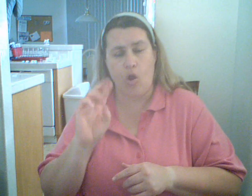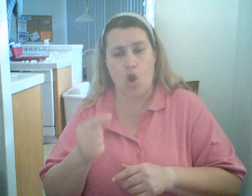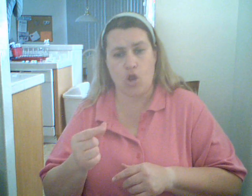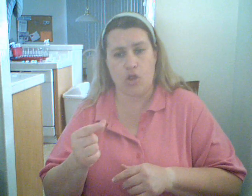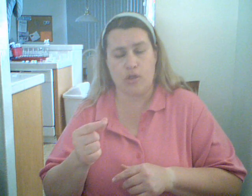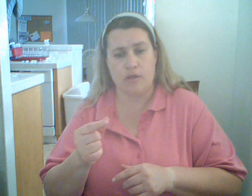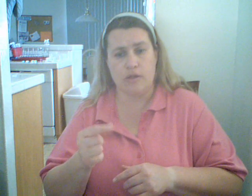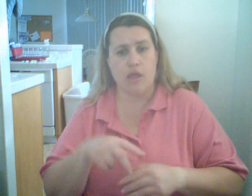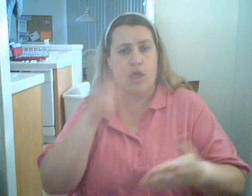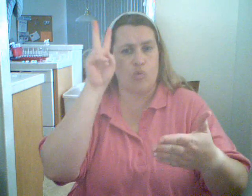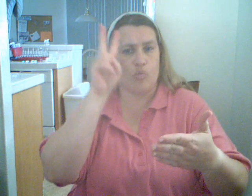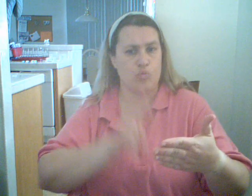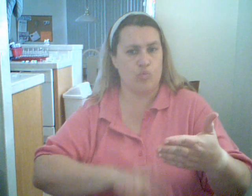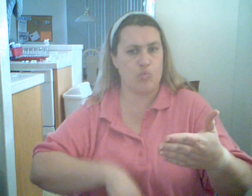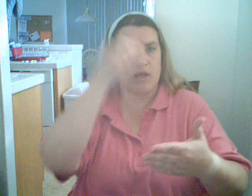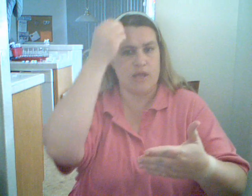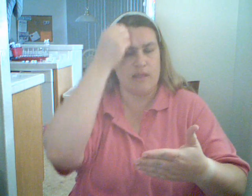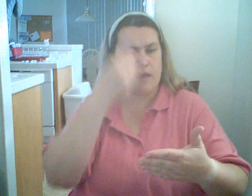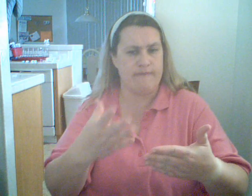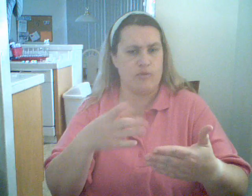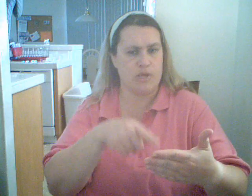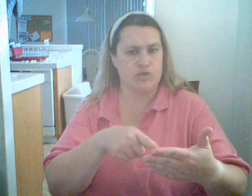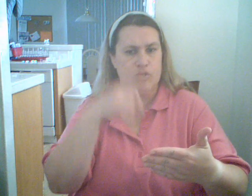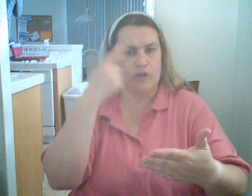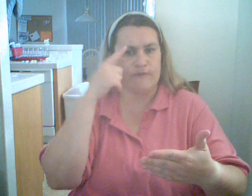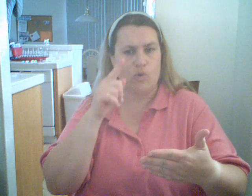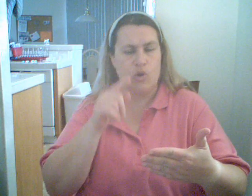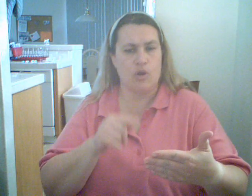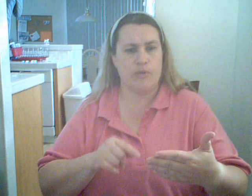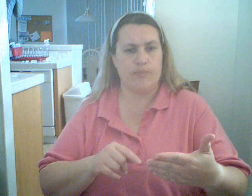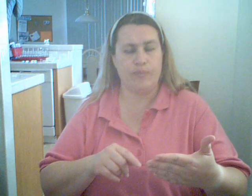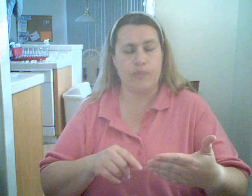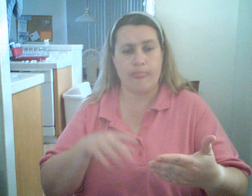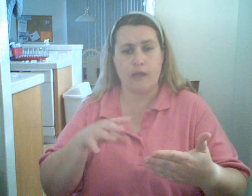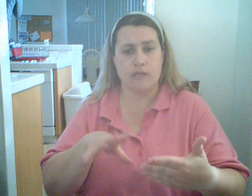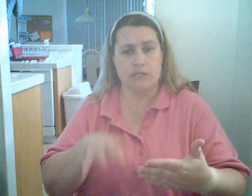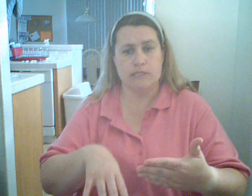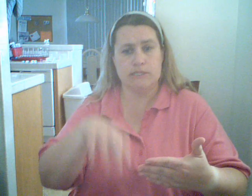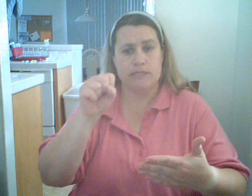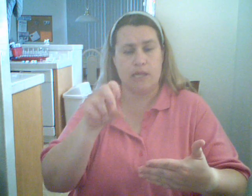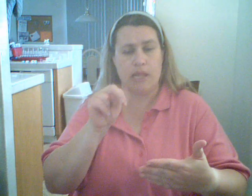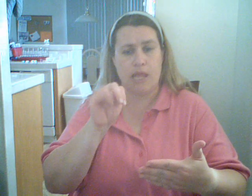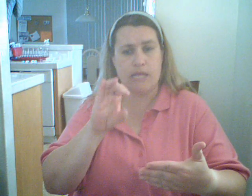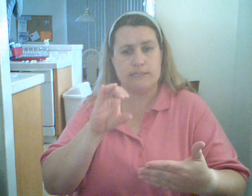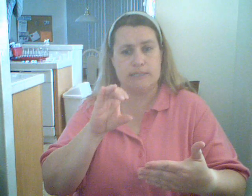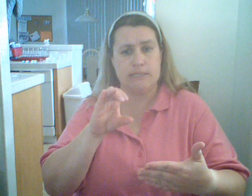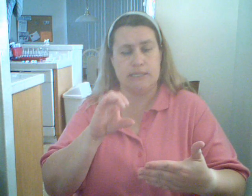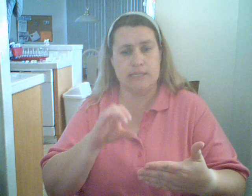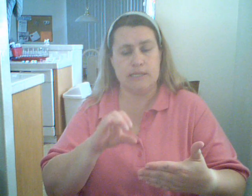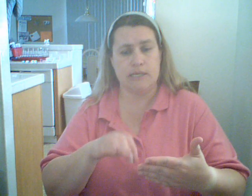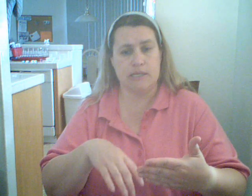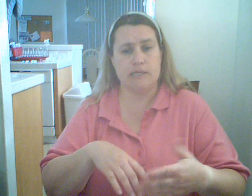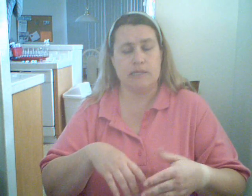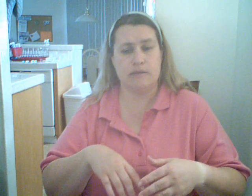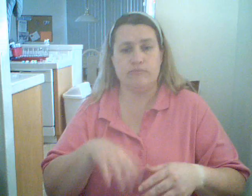and read all the details about signing up for the NIC test, the National Interpreting